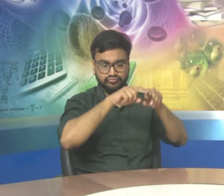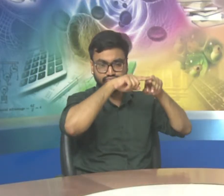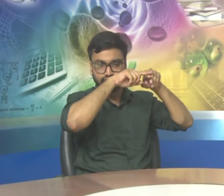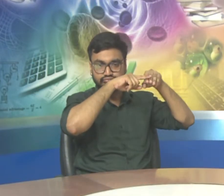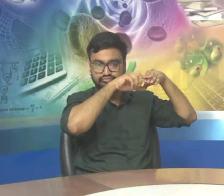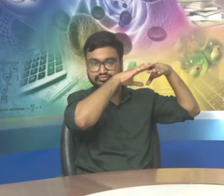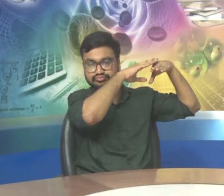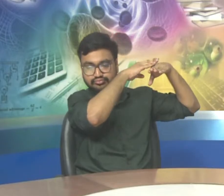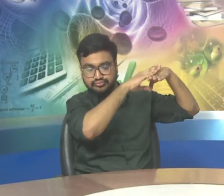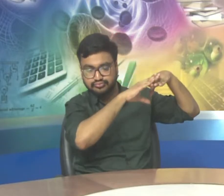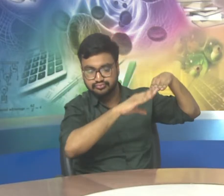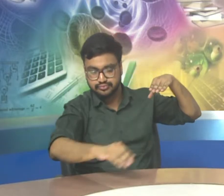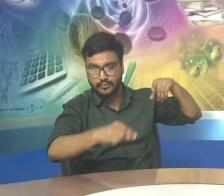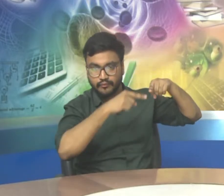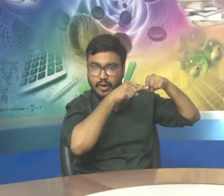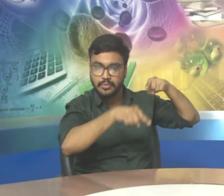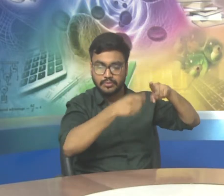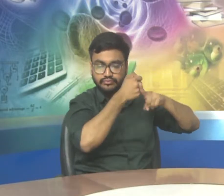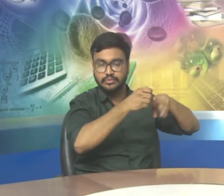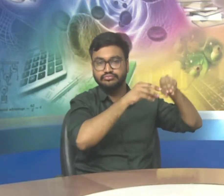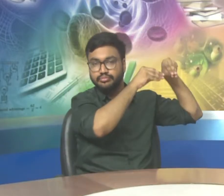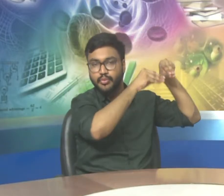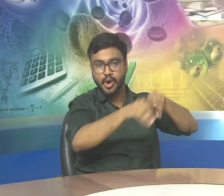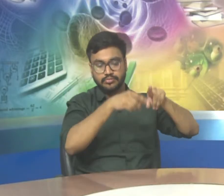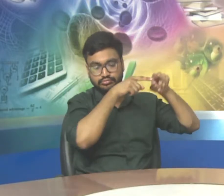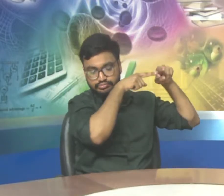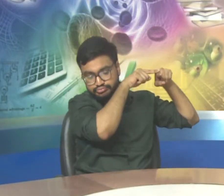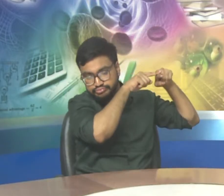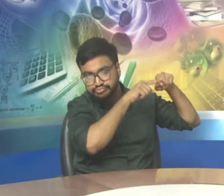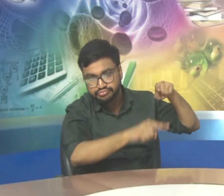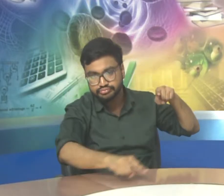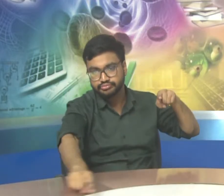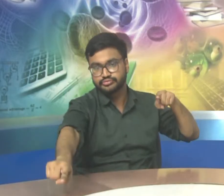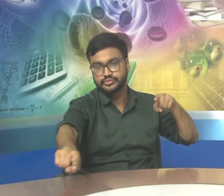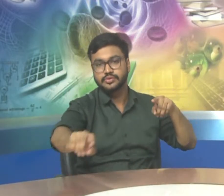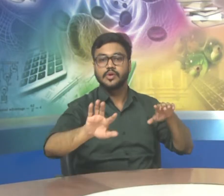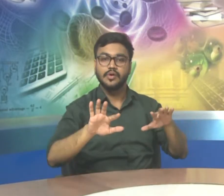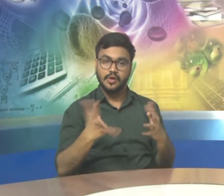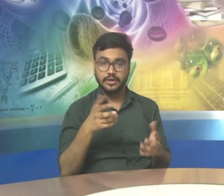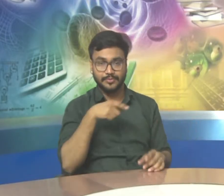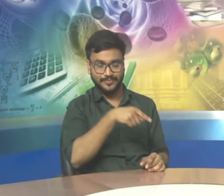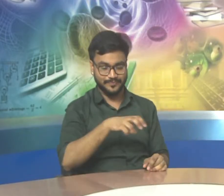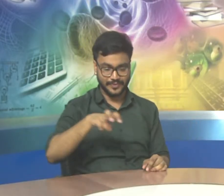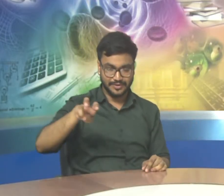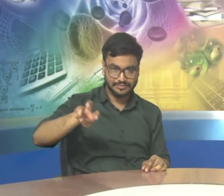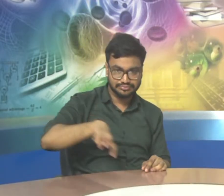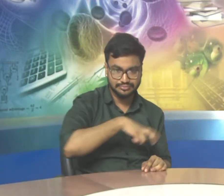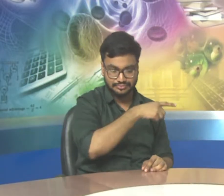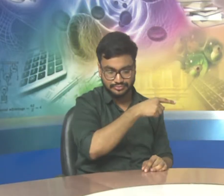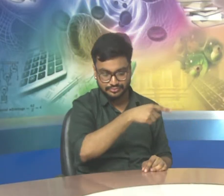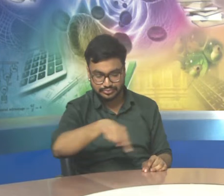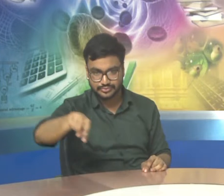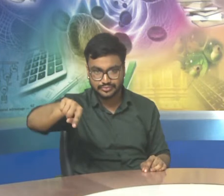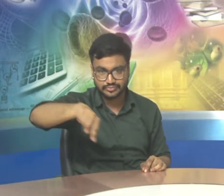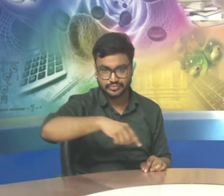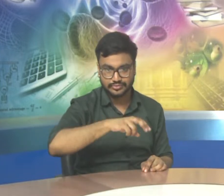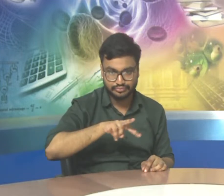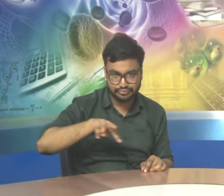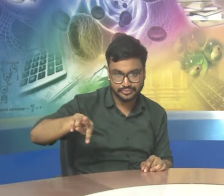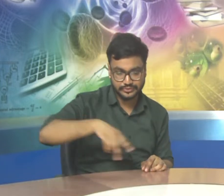is Earth's own force. Next is frictional force, and last